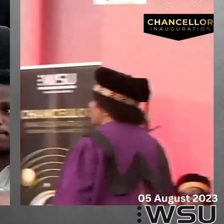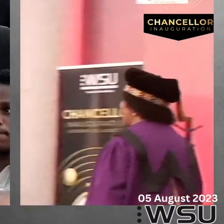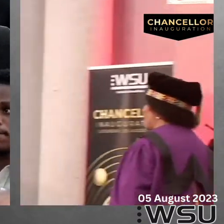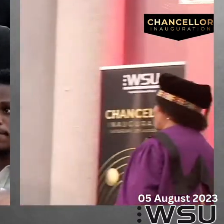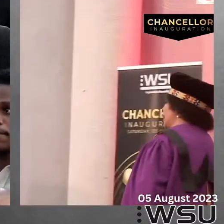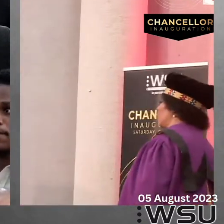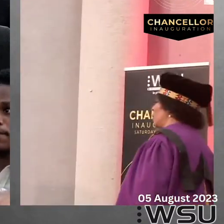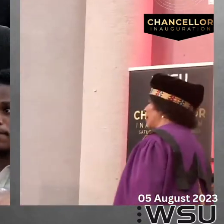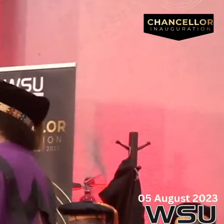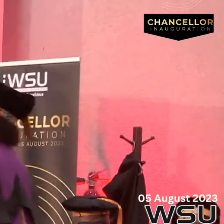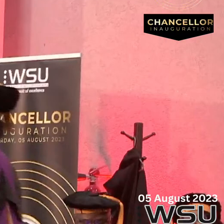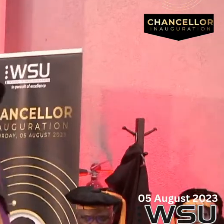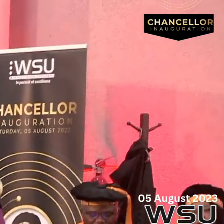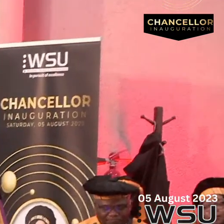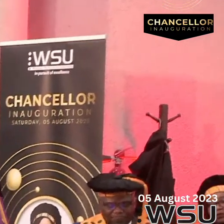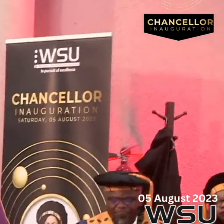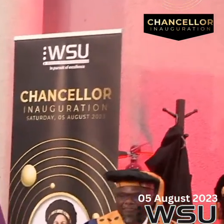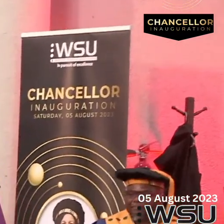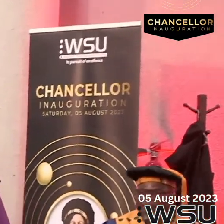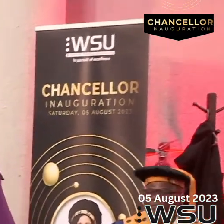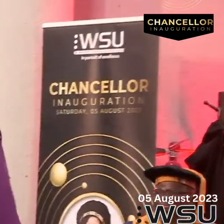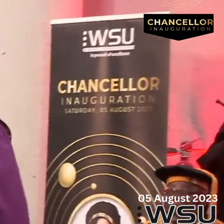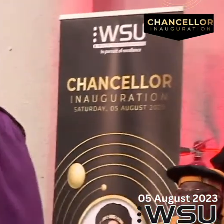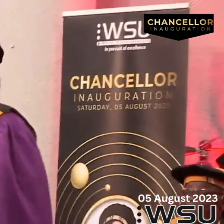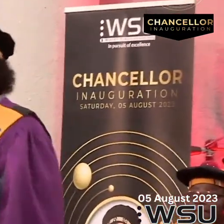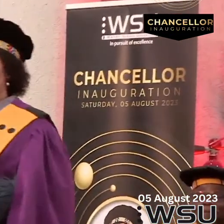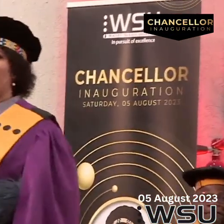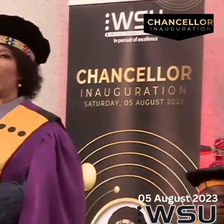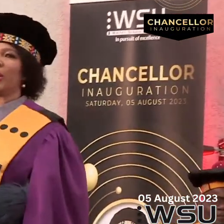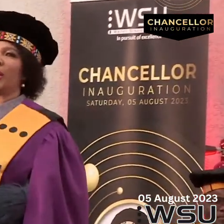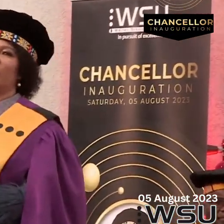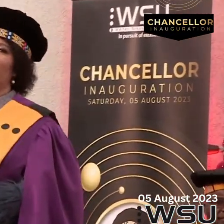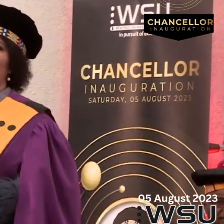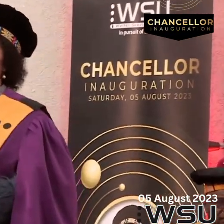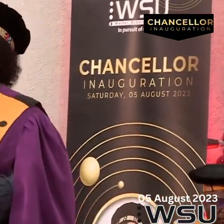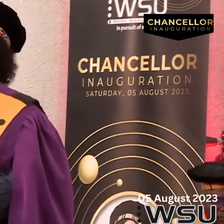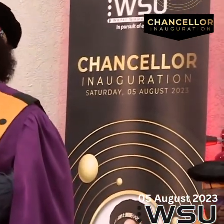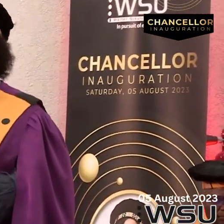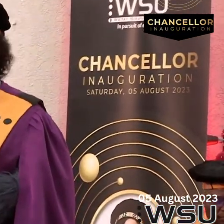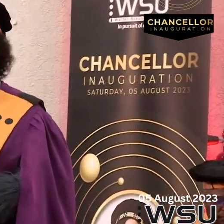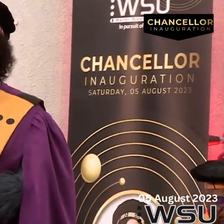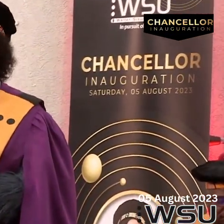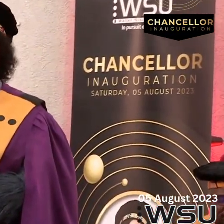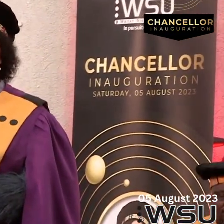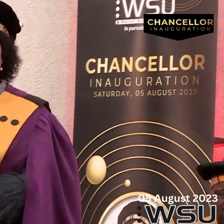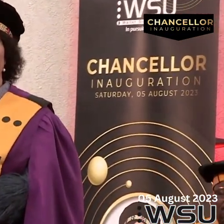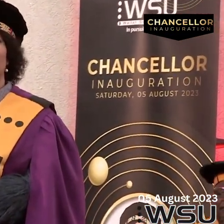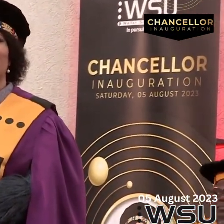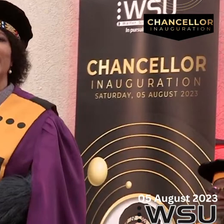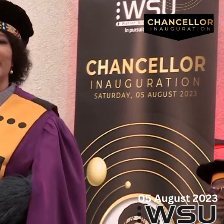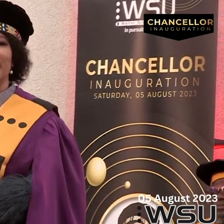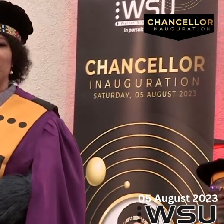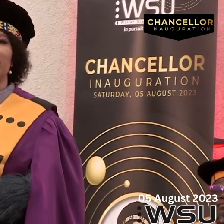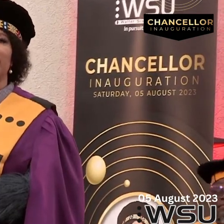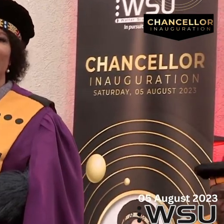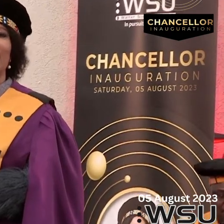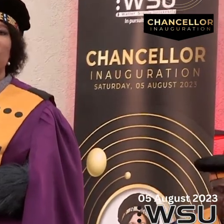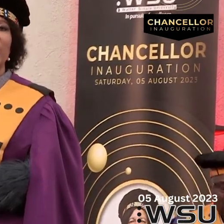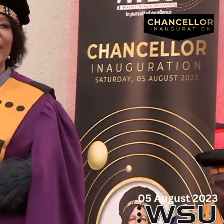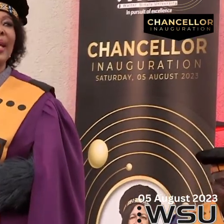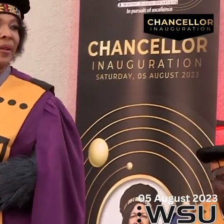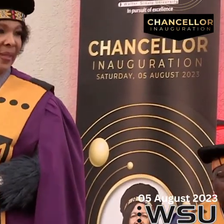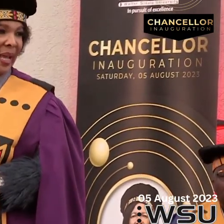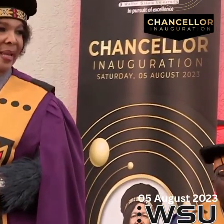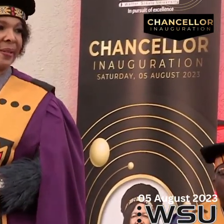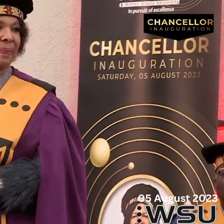As we celebrate Women's Month, let's think about all those single women who are raising children